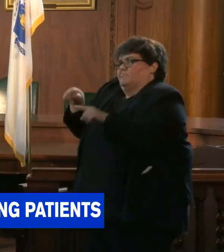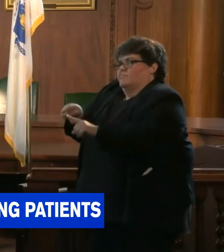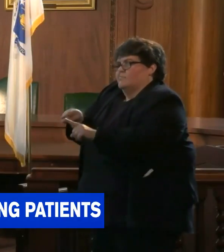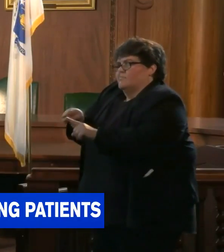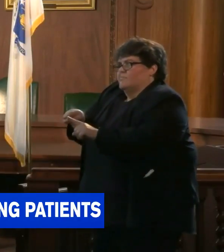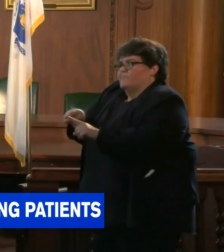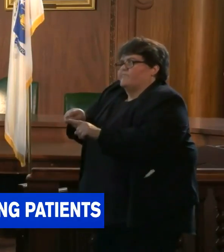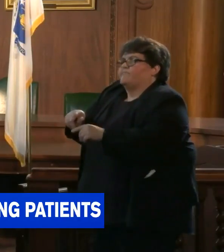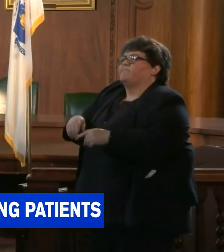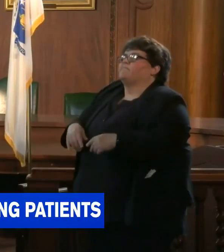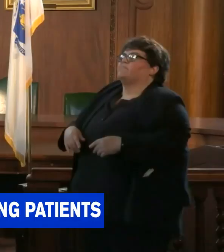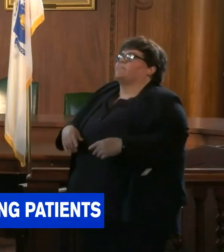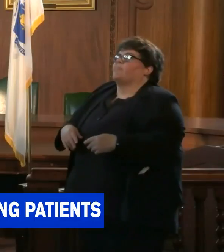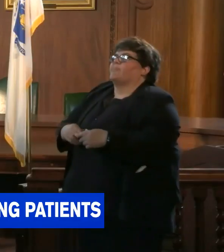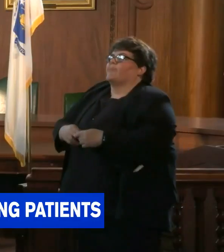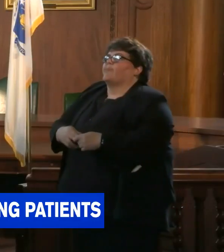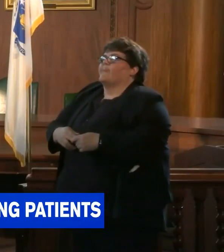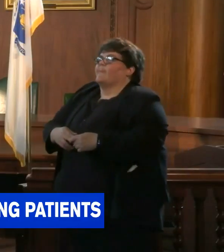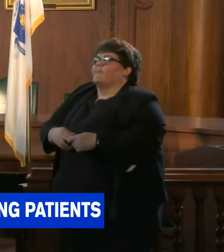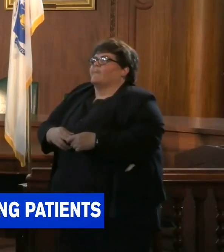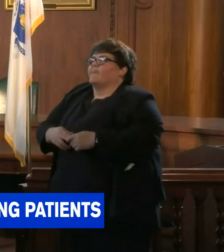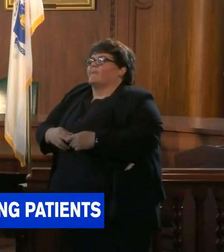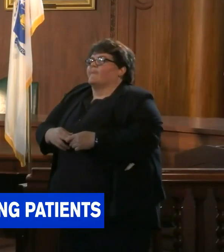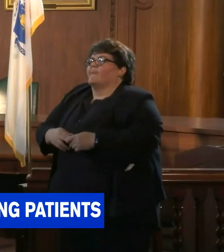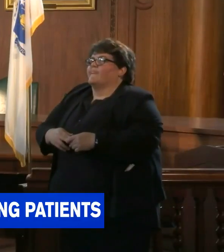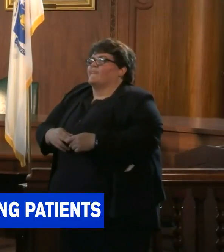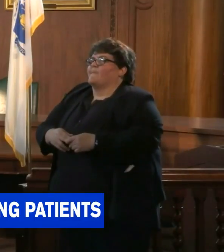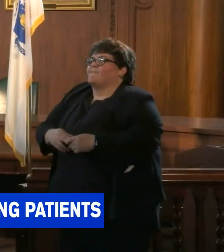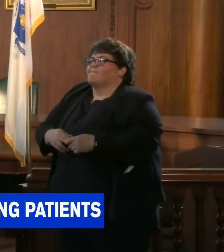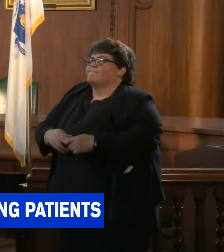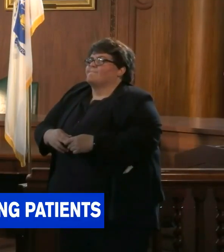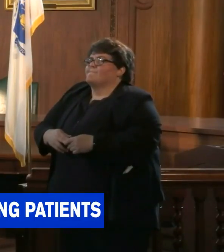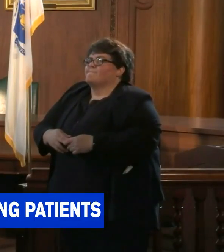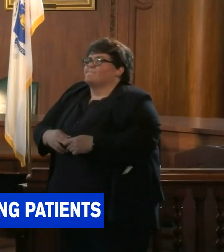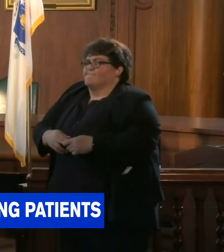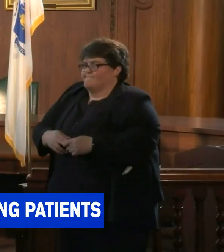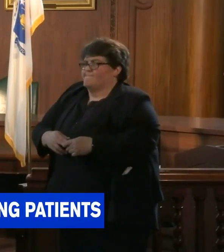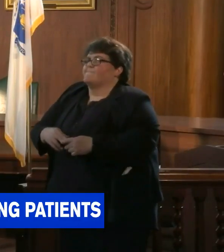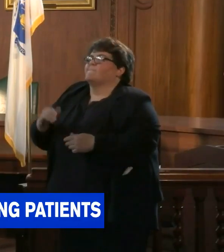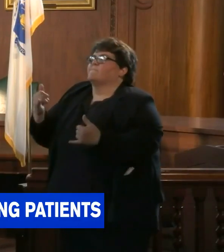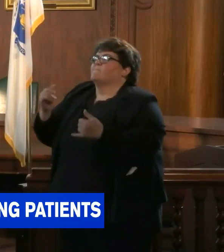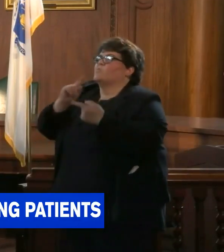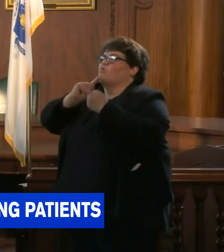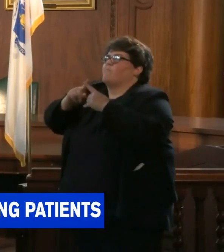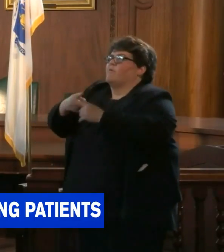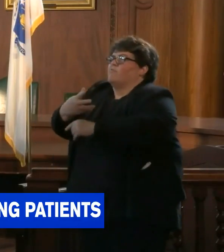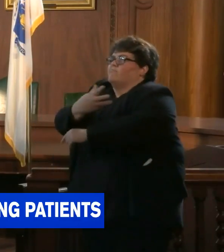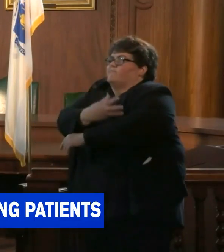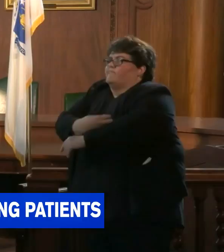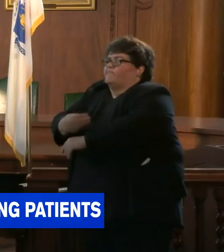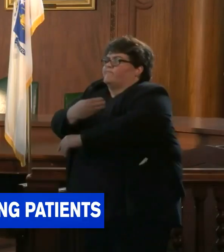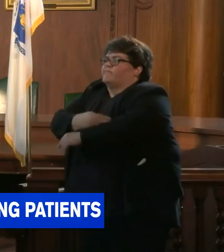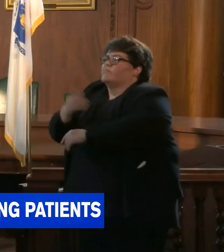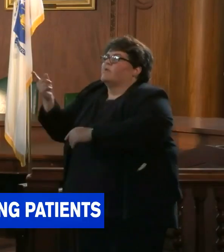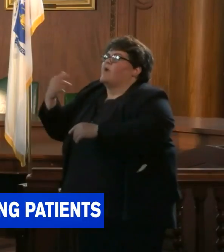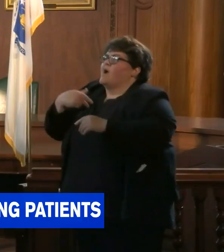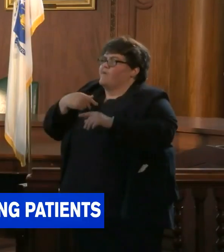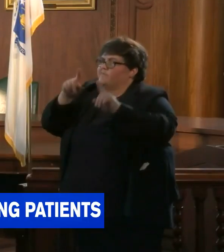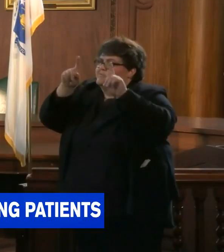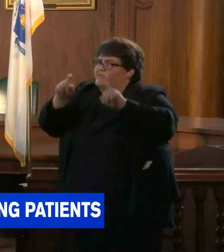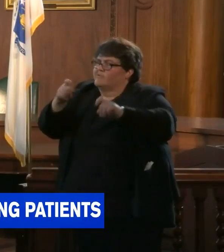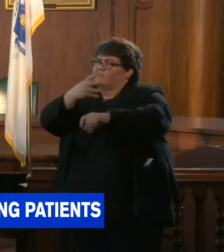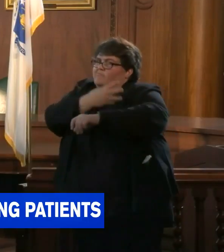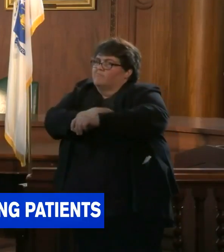for which Trinity is engaged in a clinical trial to evaluate that effectiveness, and the early reports are showing some signs of